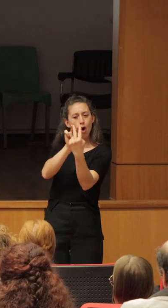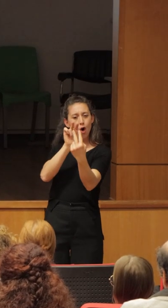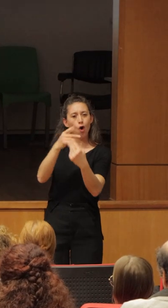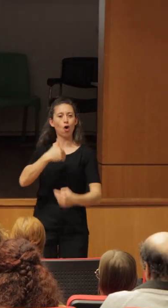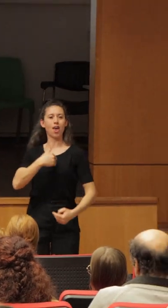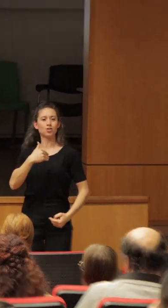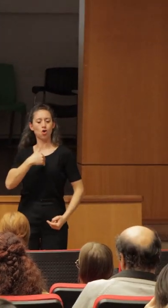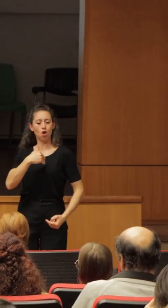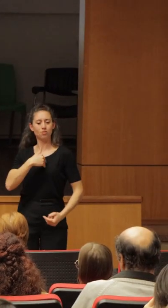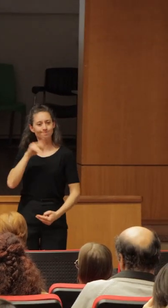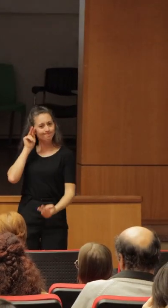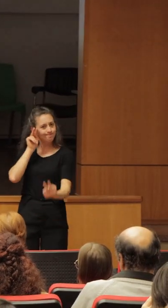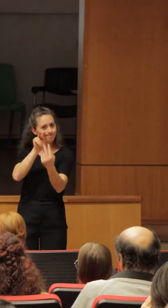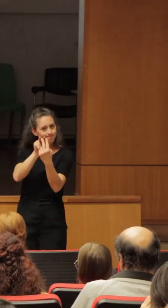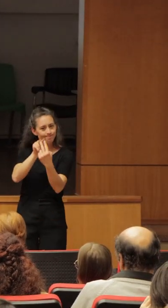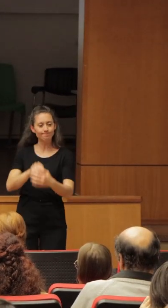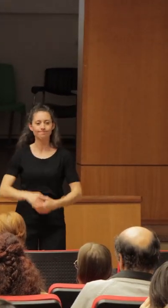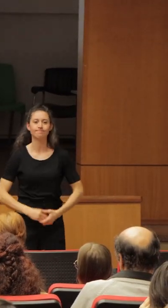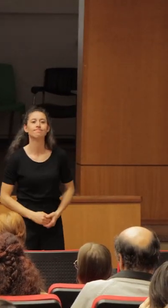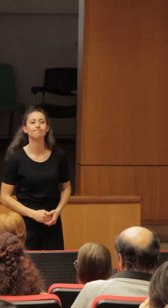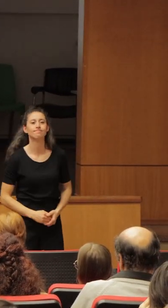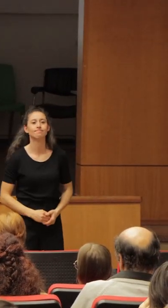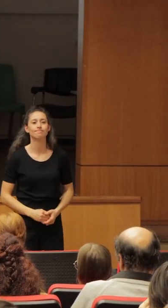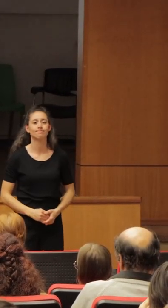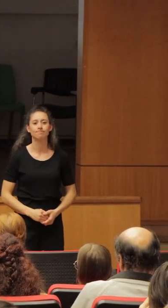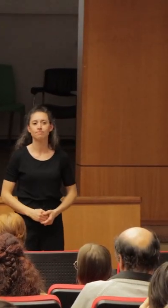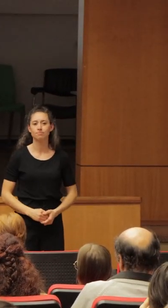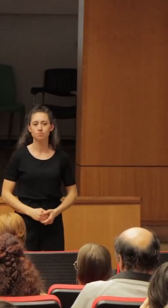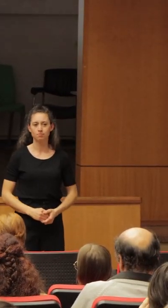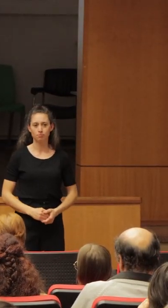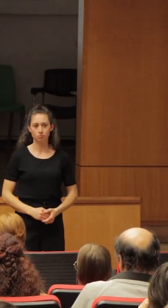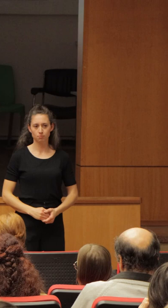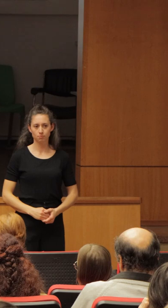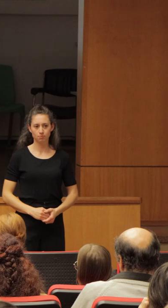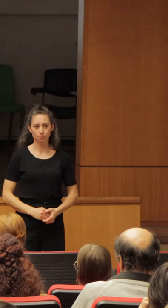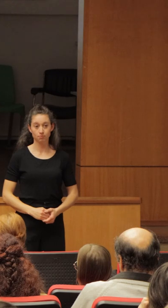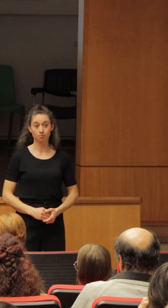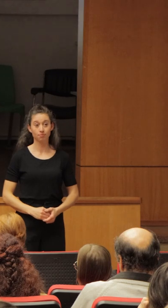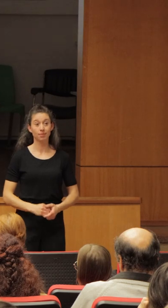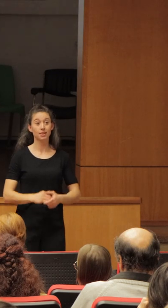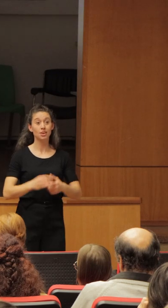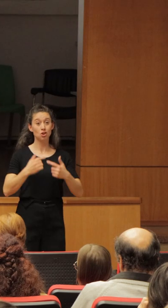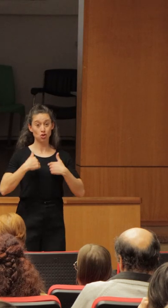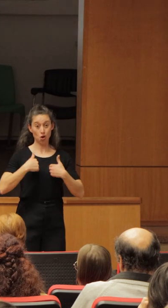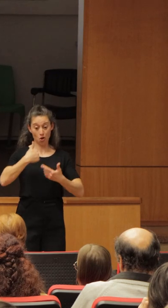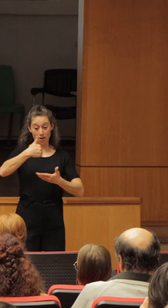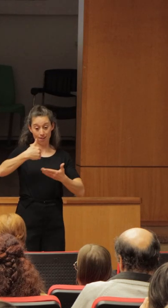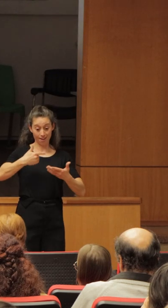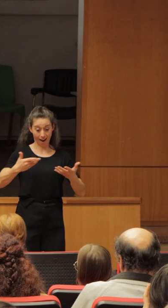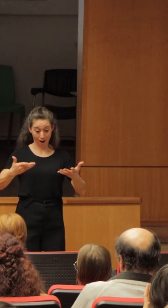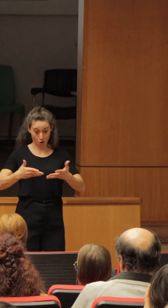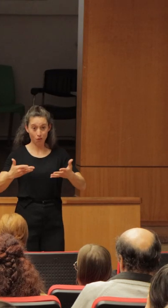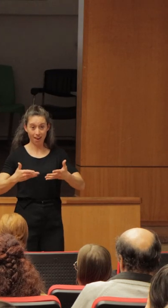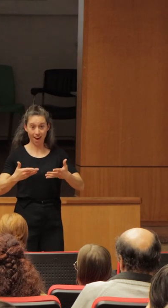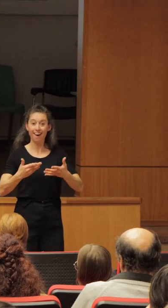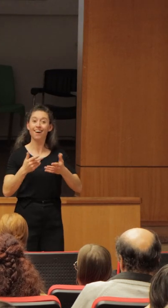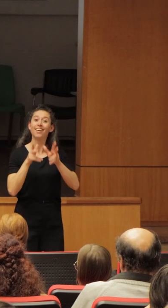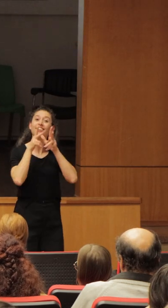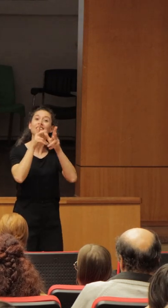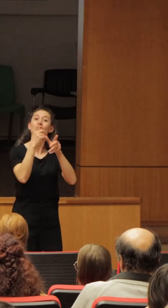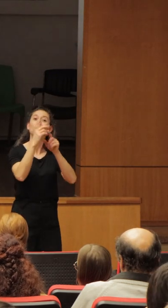corazón. And I'm quoting now Antoine de Saint-Exupéry. Y estoy en este momento citando